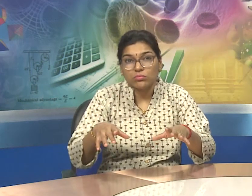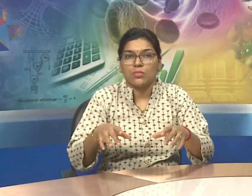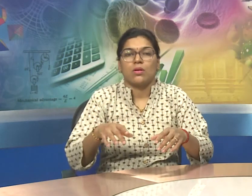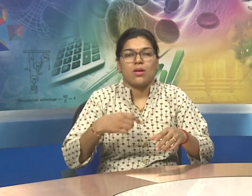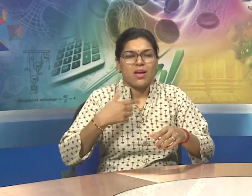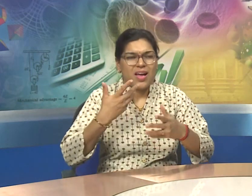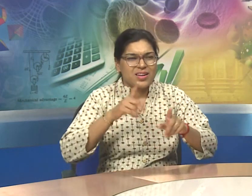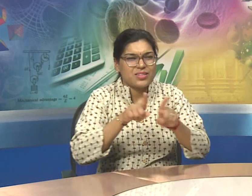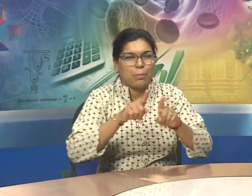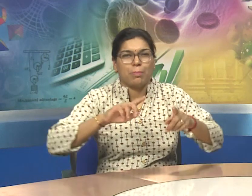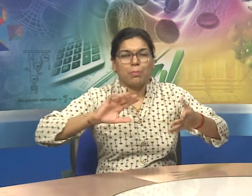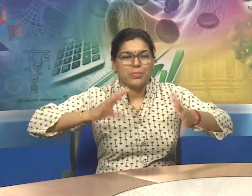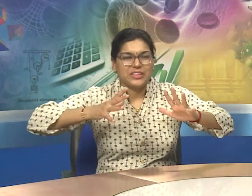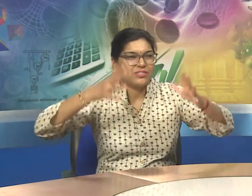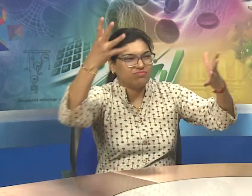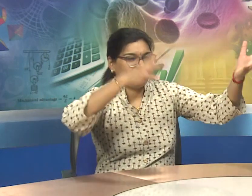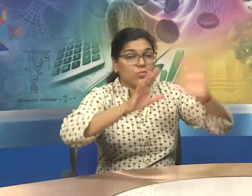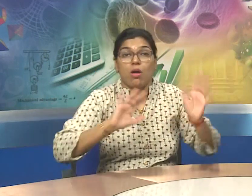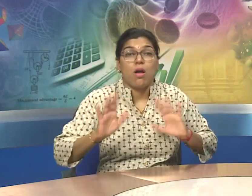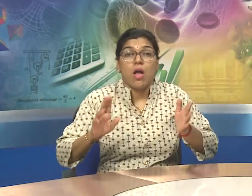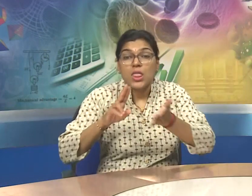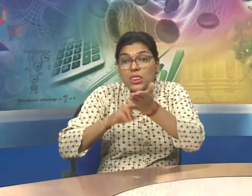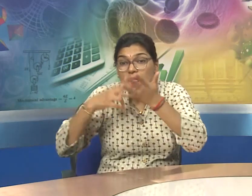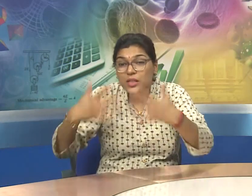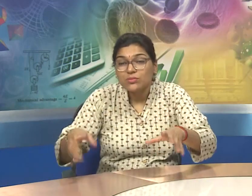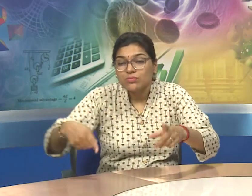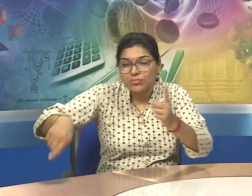And all the natural materials such as